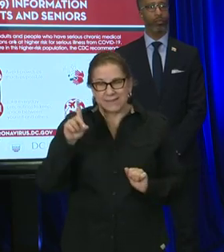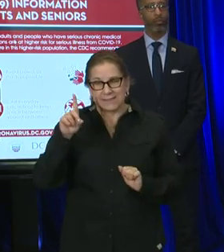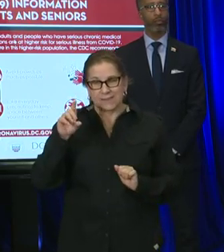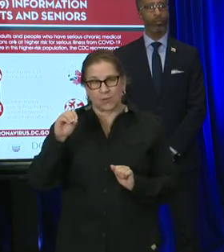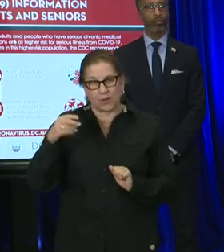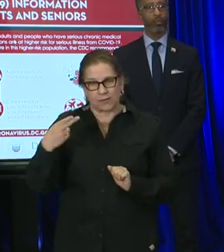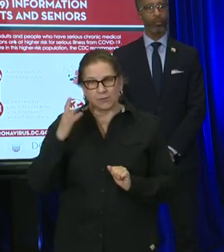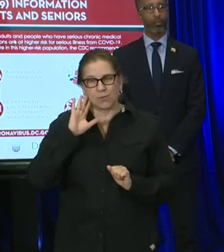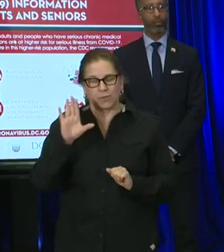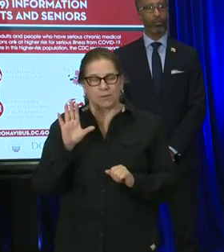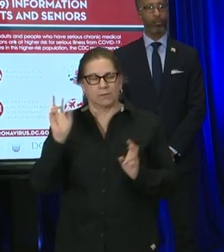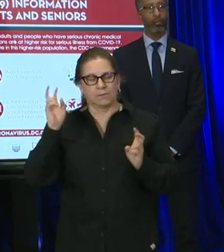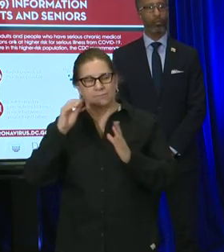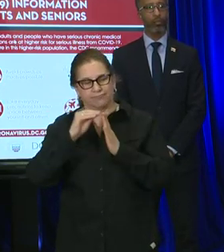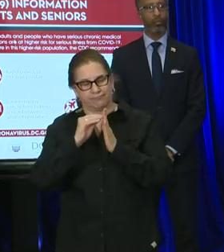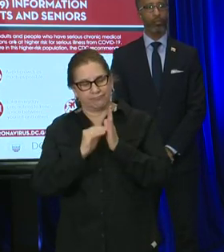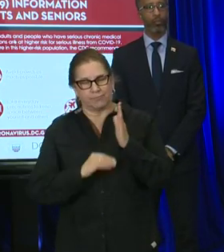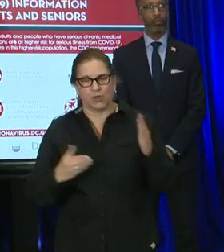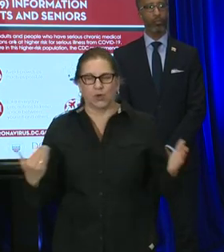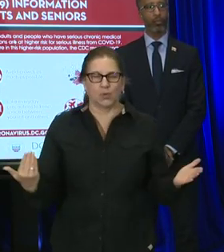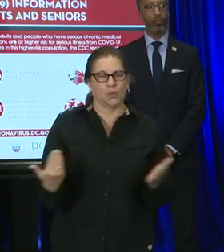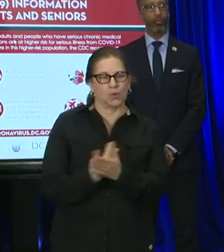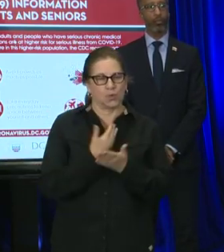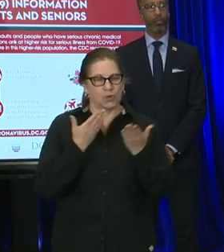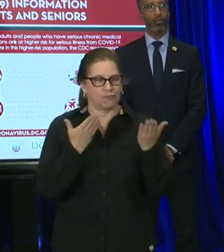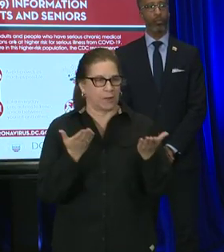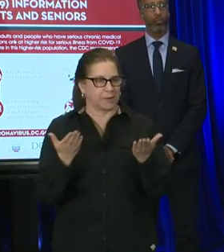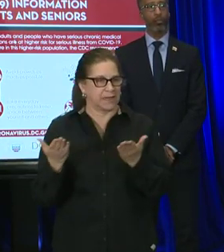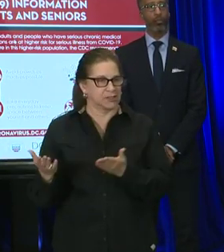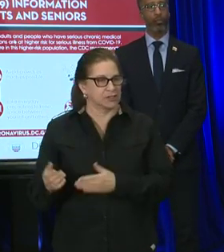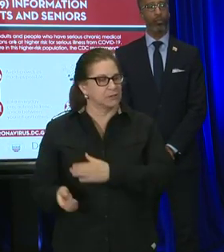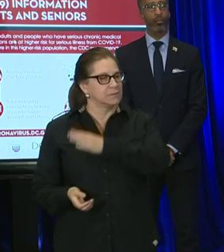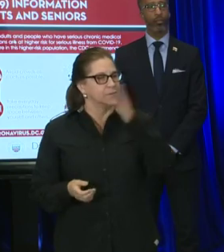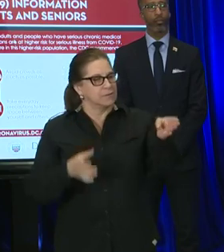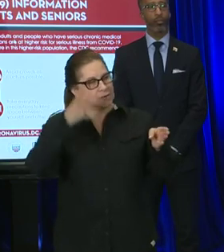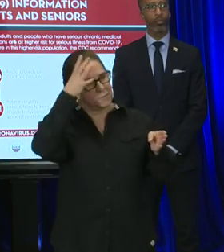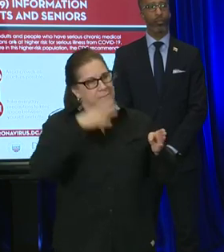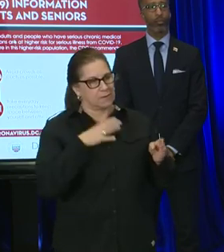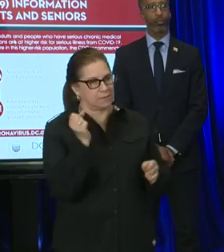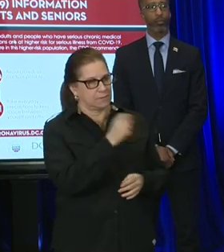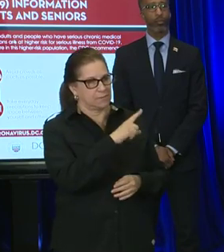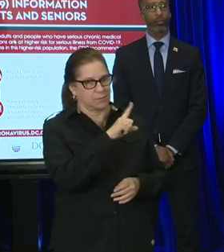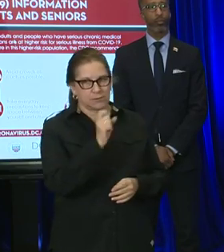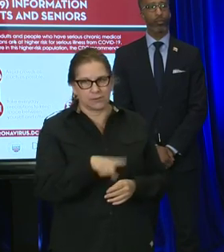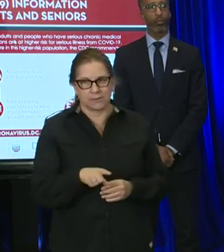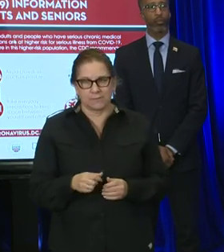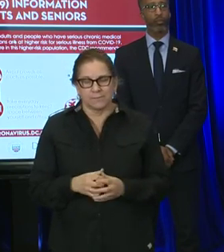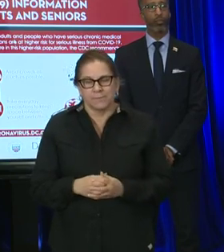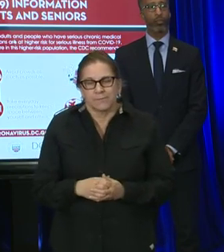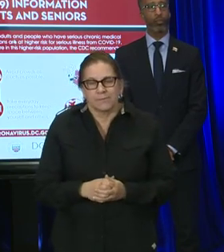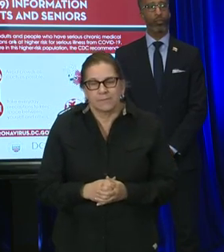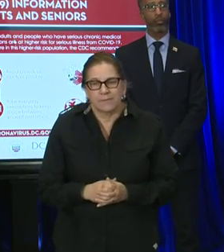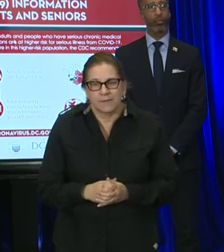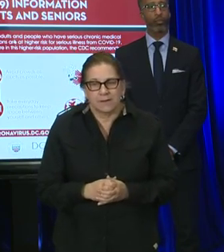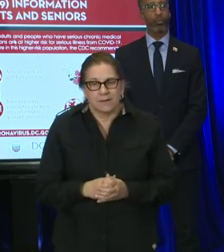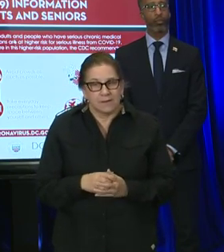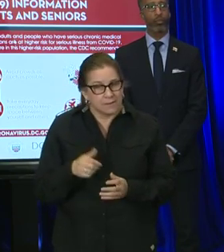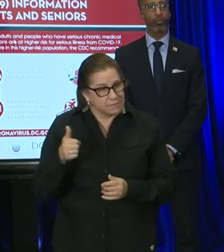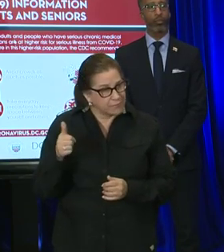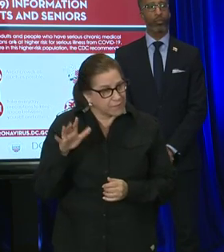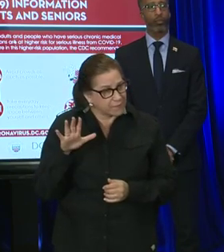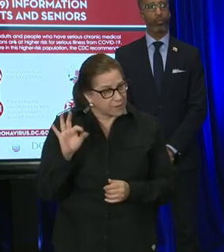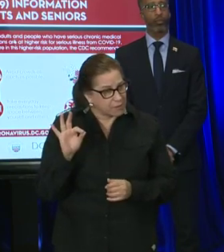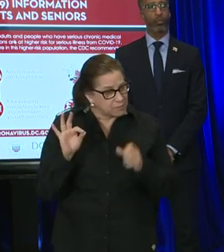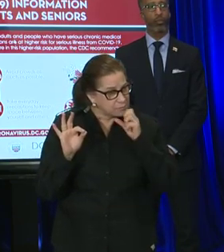else you can tell us about the 59-year-old man? I believe that Dr. Nesbitt was saying he may have had contact with another confirmed